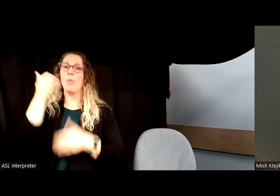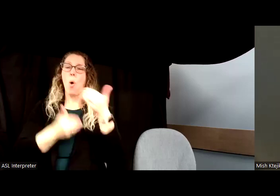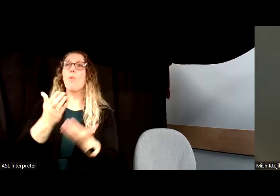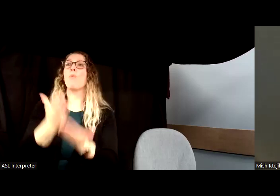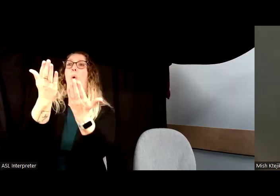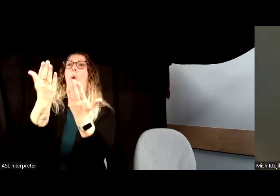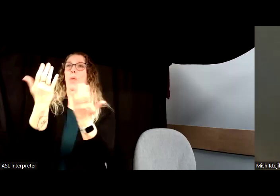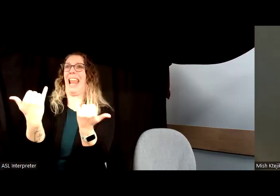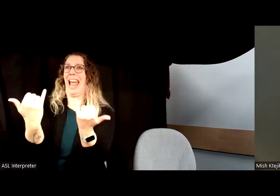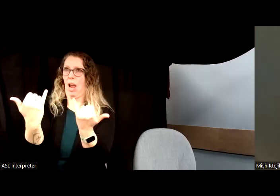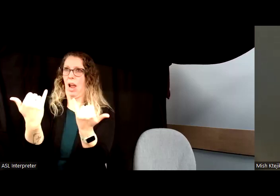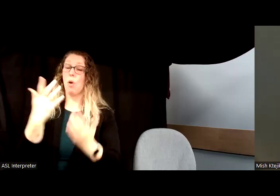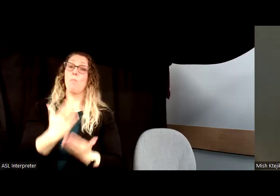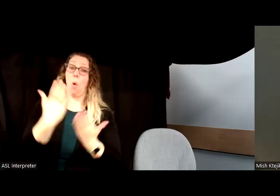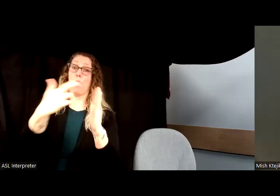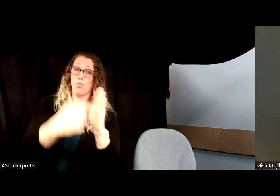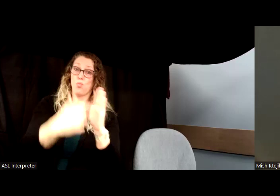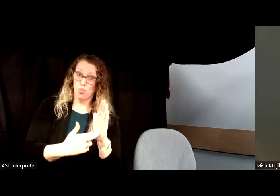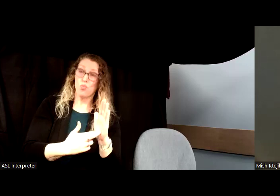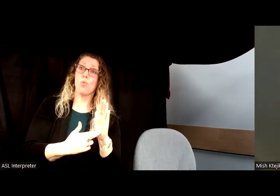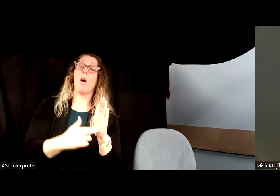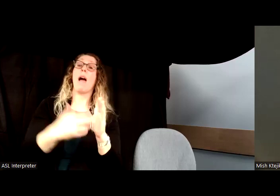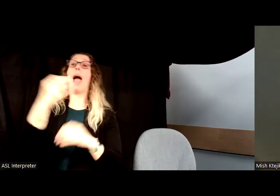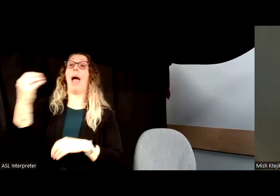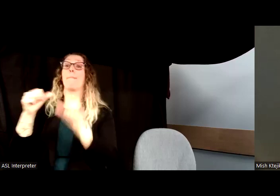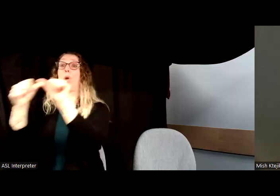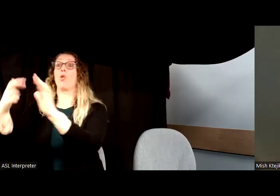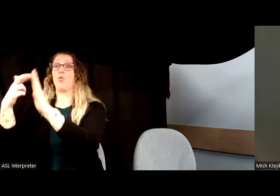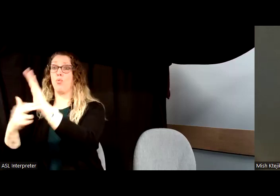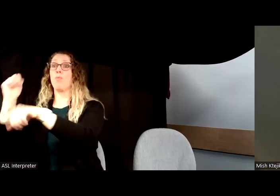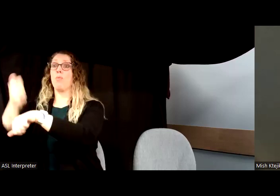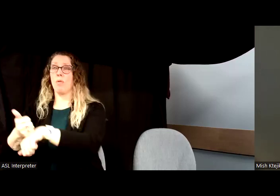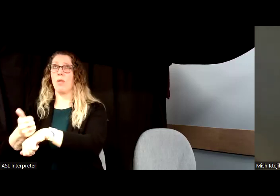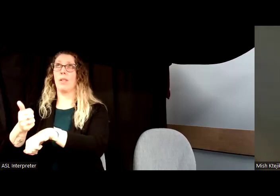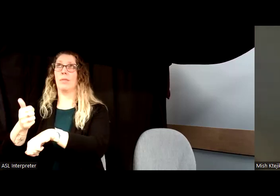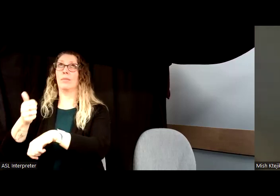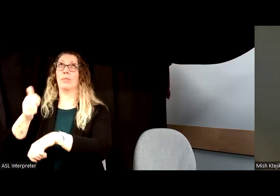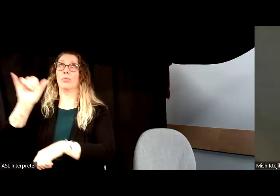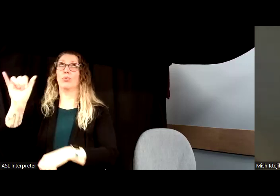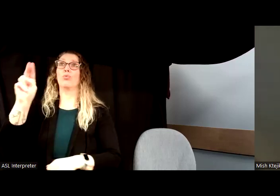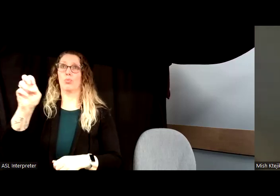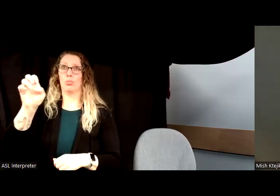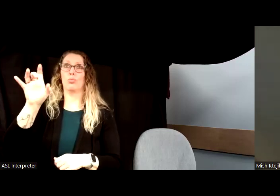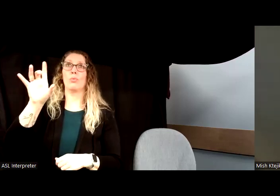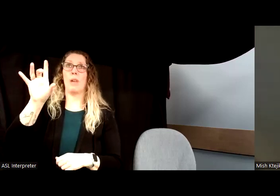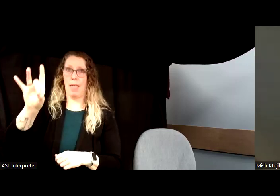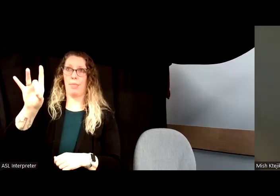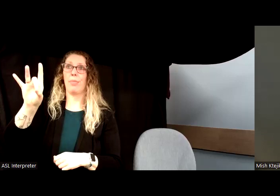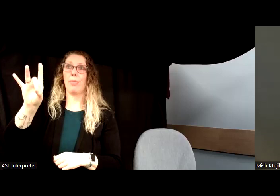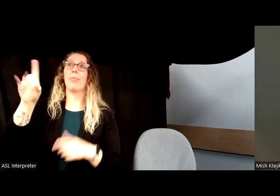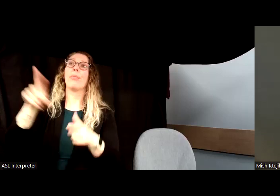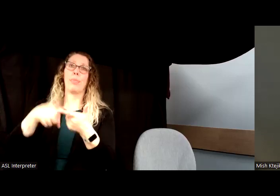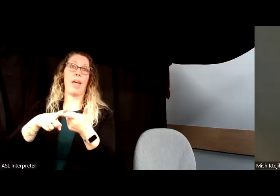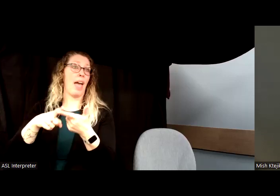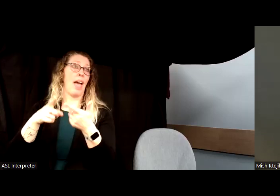now. Proposed rules and permanent rules on June 8th. And then we would